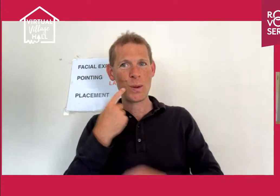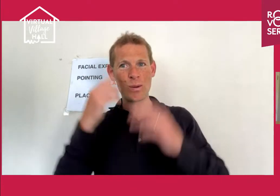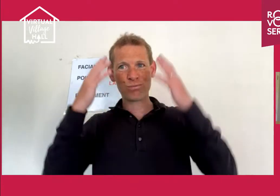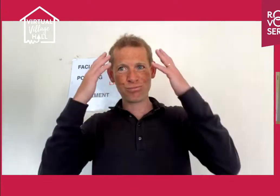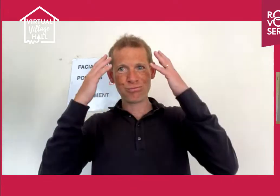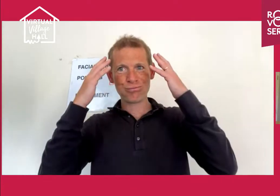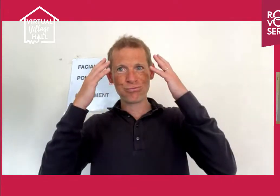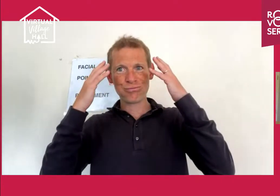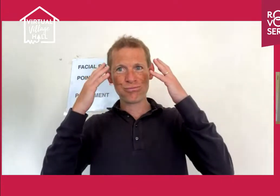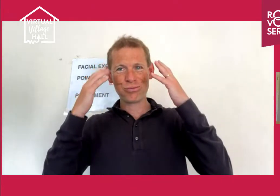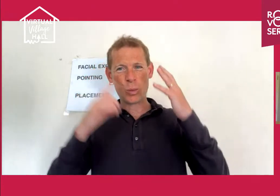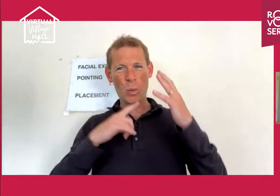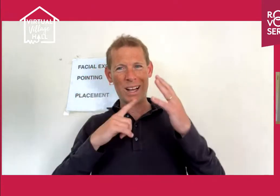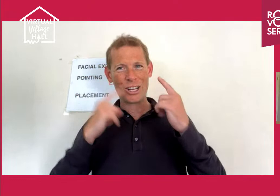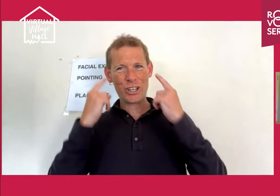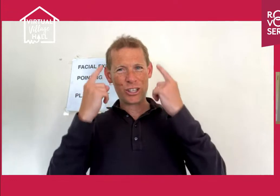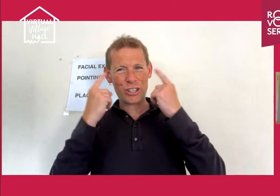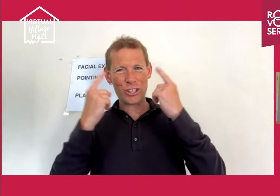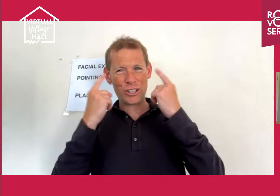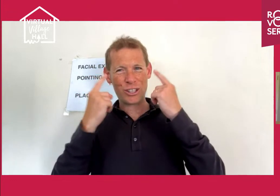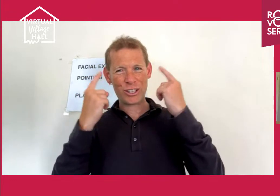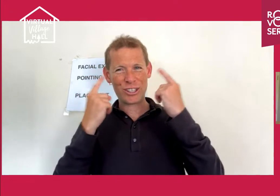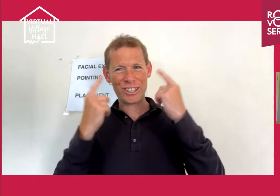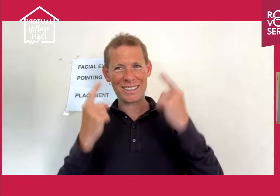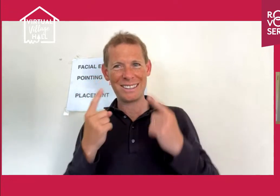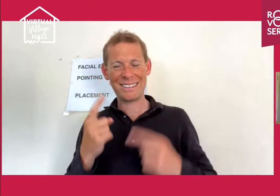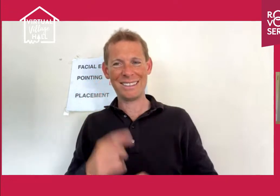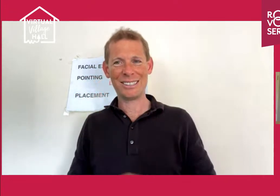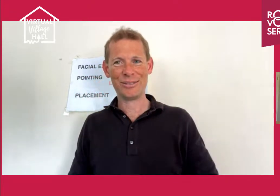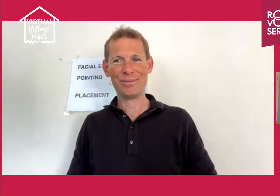It's been quite slow to grow because it's curly.